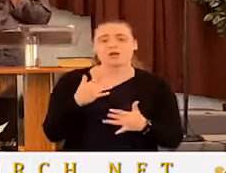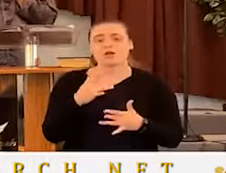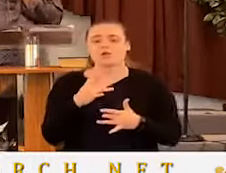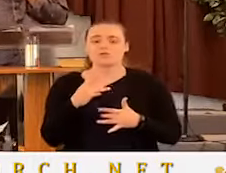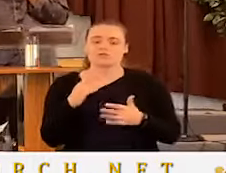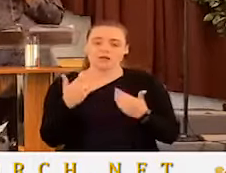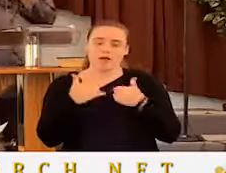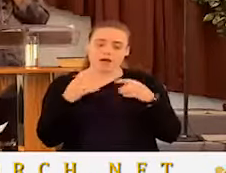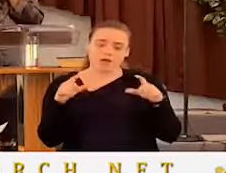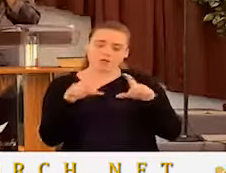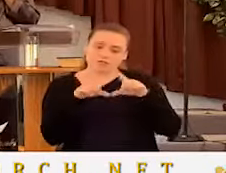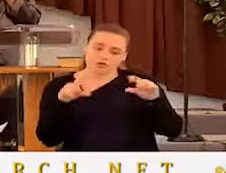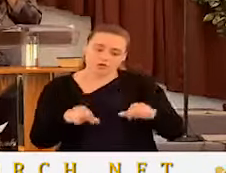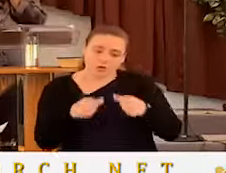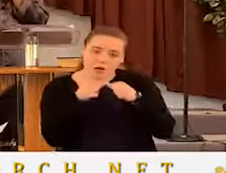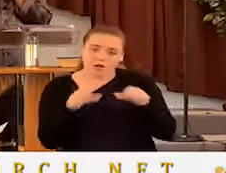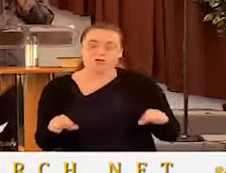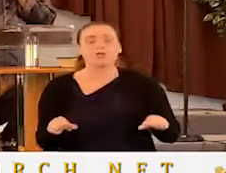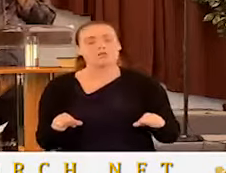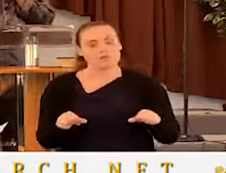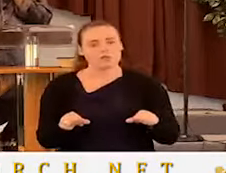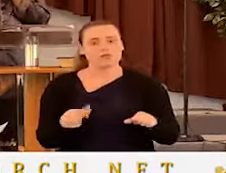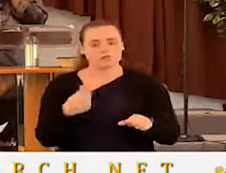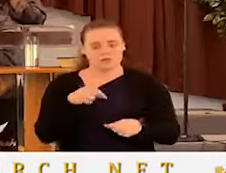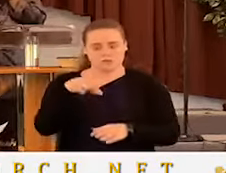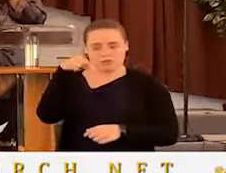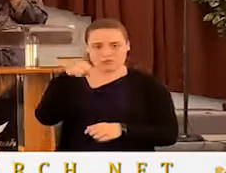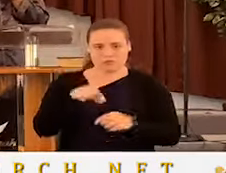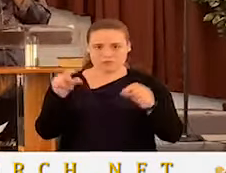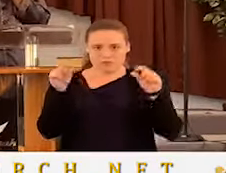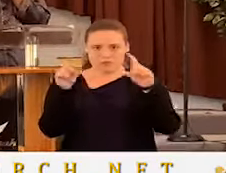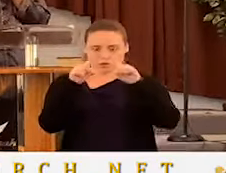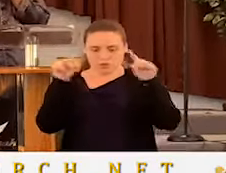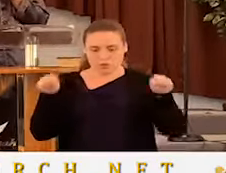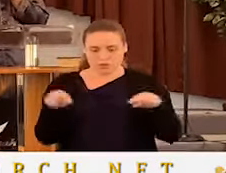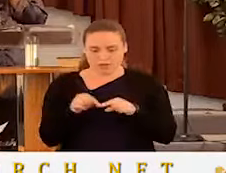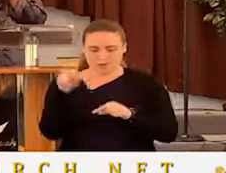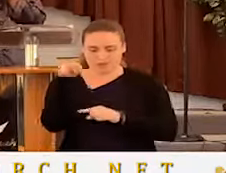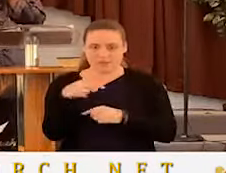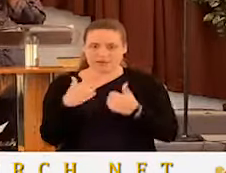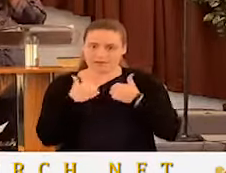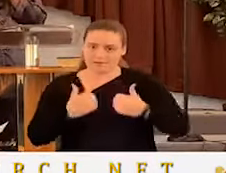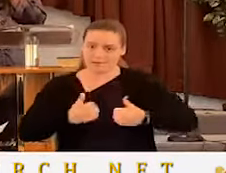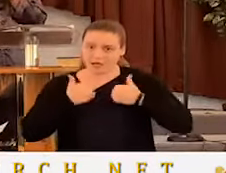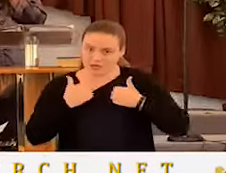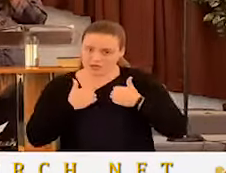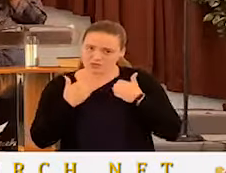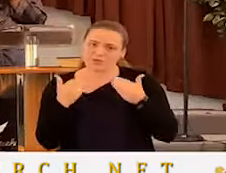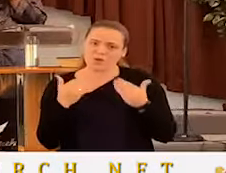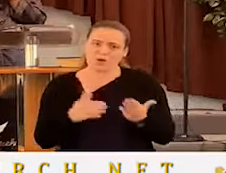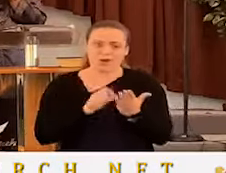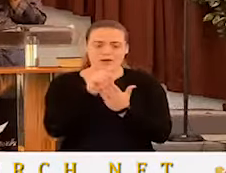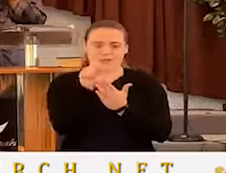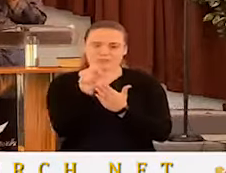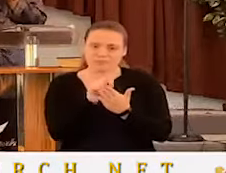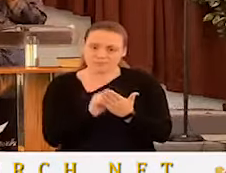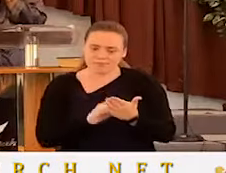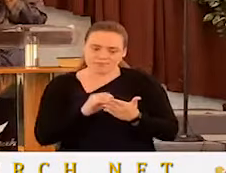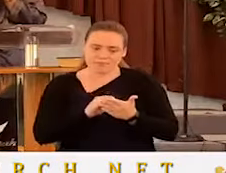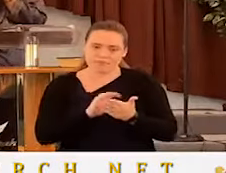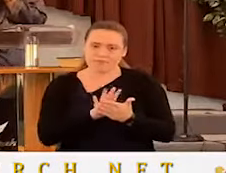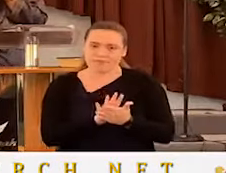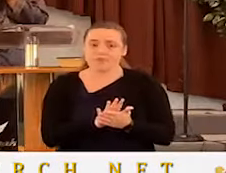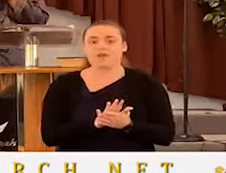writing checks, I want you to go and see on the bottom of the screen the address. Write that check and mail that check to the address